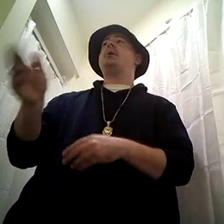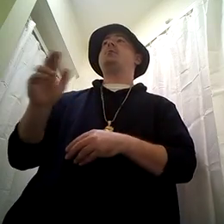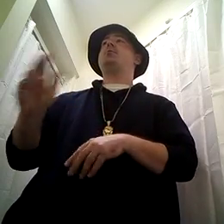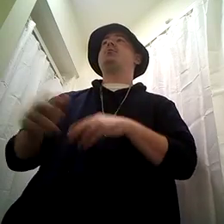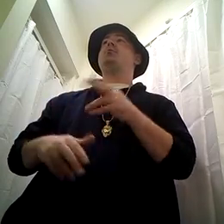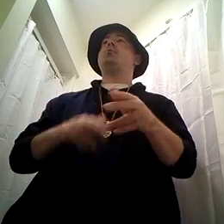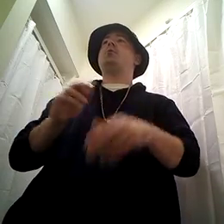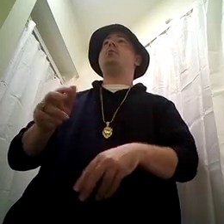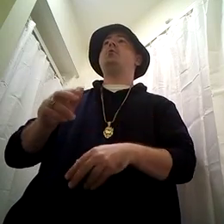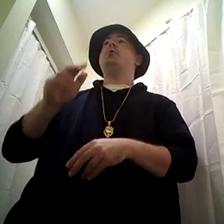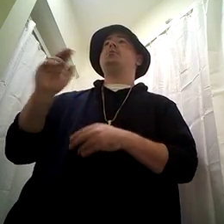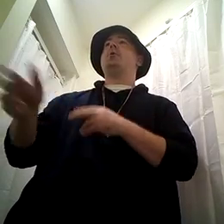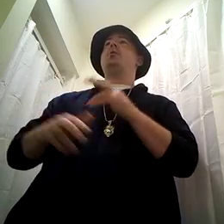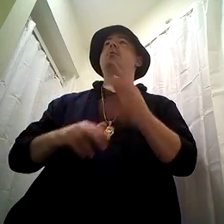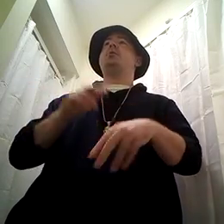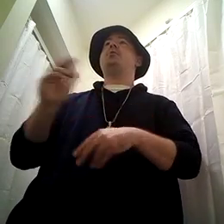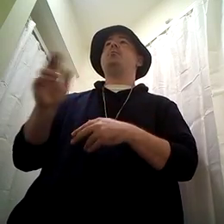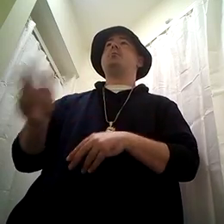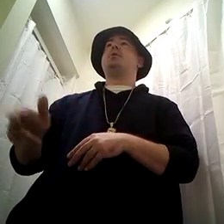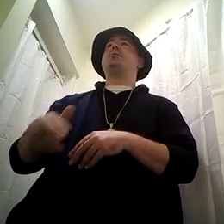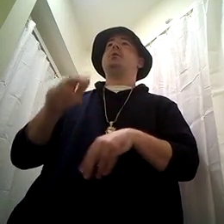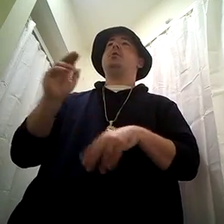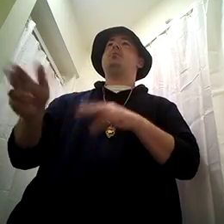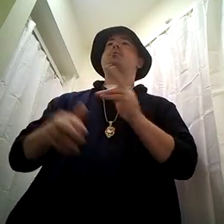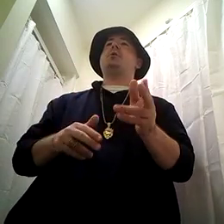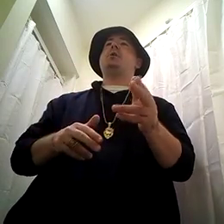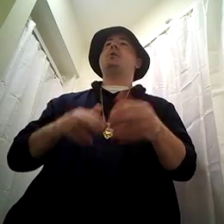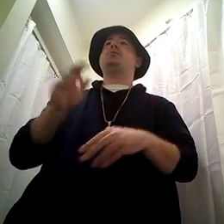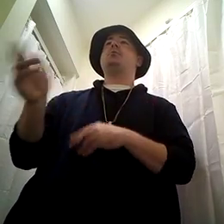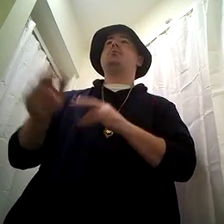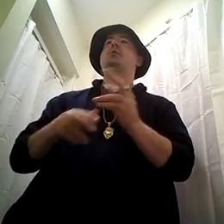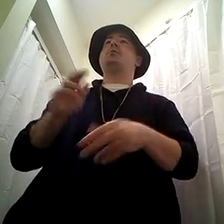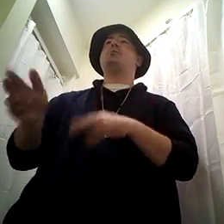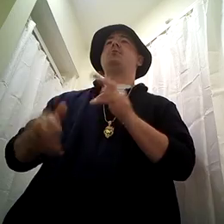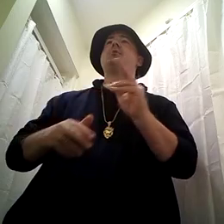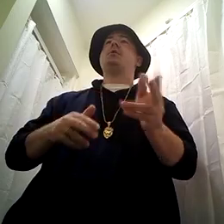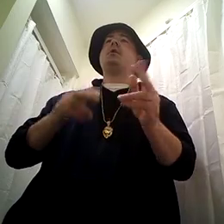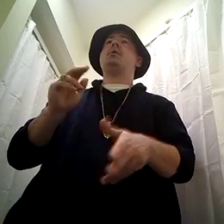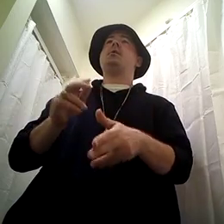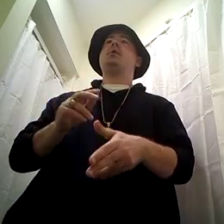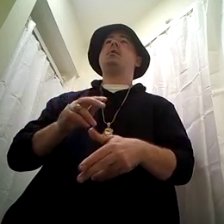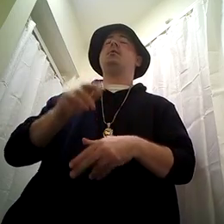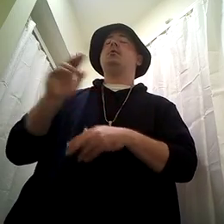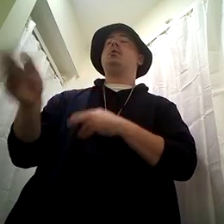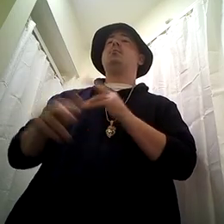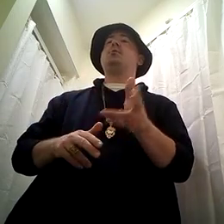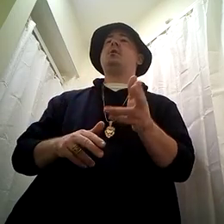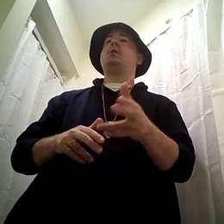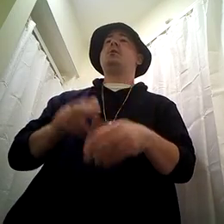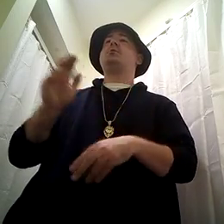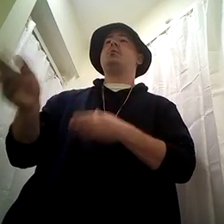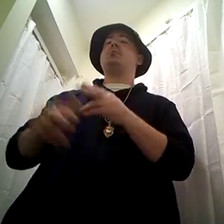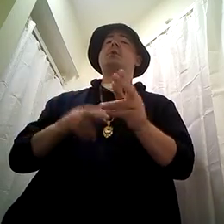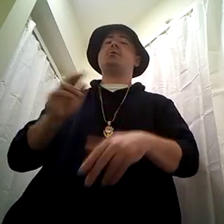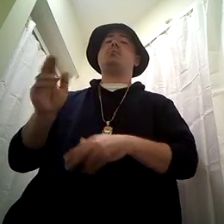dad are off to Waterloo to buy a bucket of Hot Madras. Hot Madras, Hot Madras, Hot Madras, la la. Hot Madras, Hot Madras, Hot